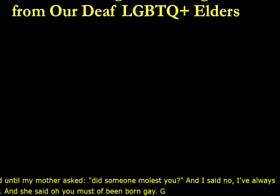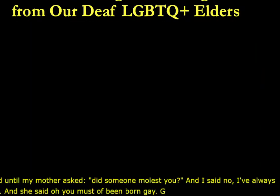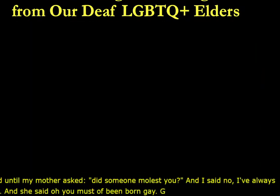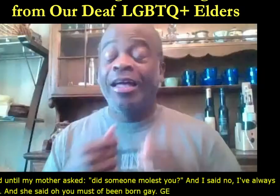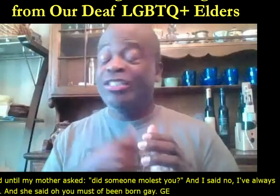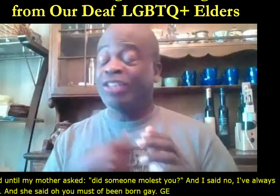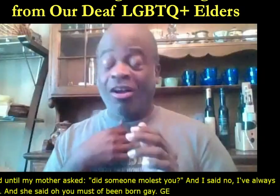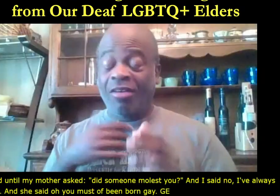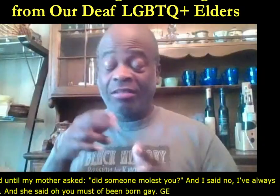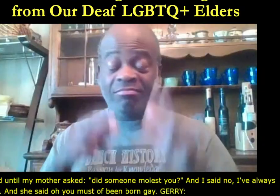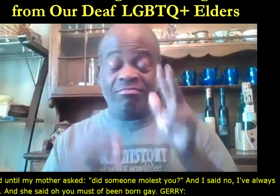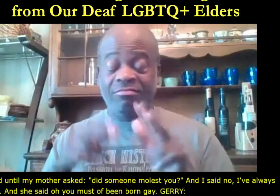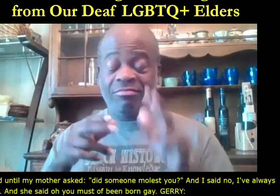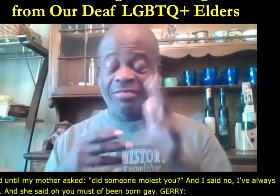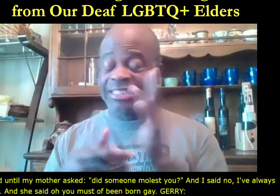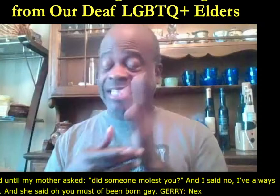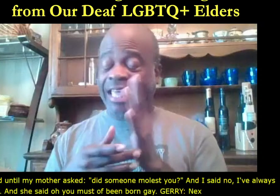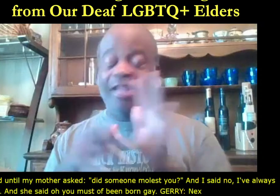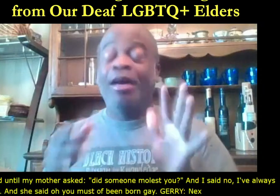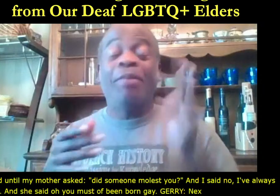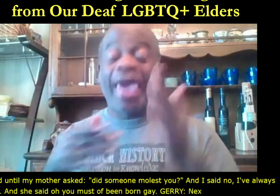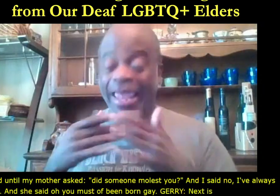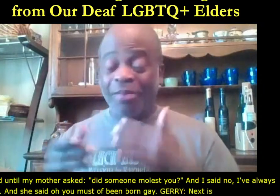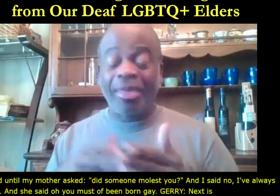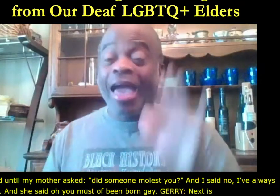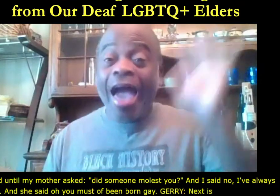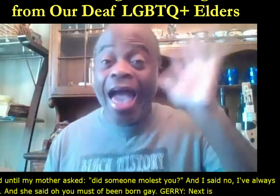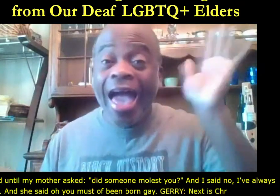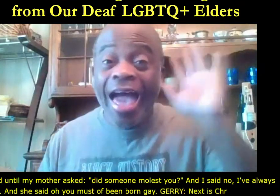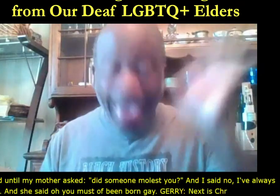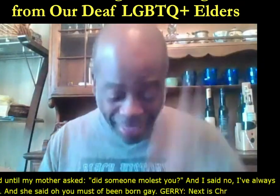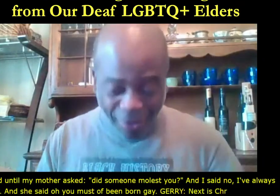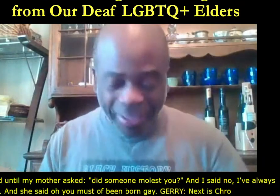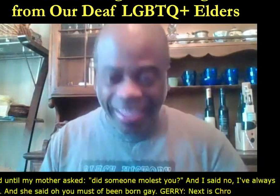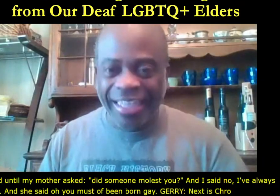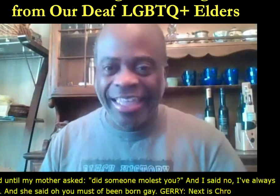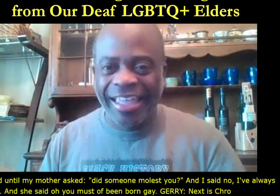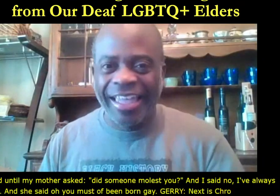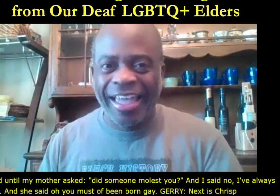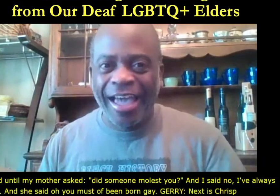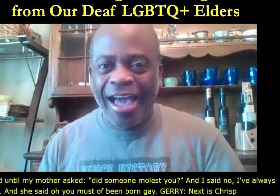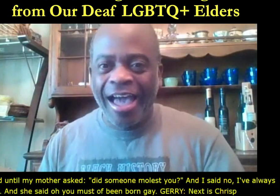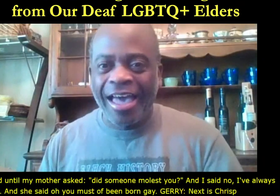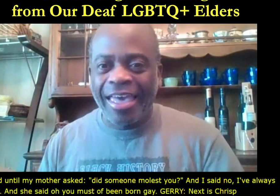wow here i am sorry i'm still a little awkward with technology but hi everyone